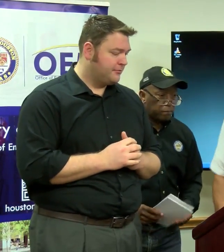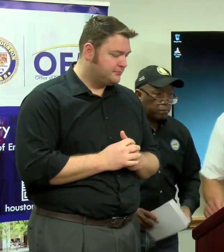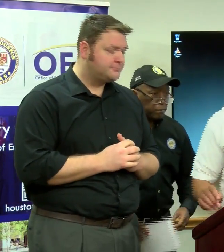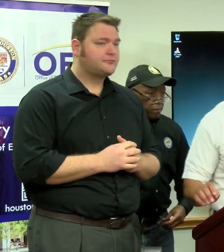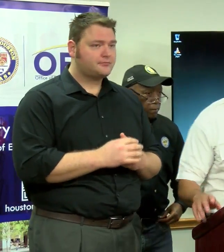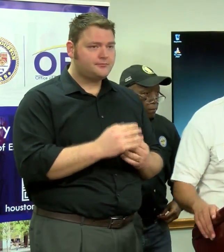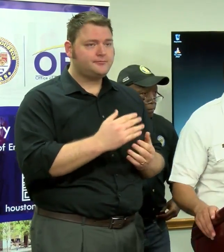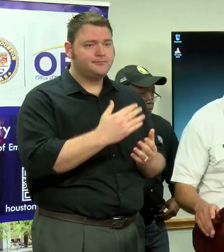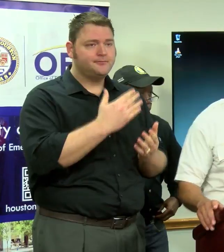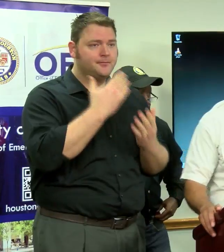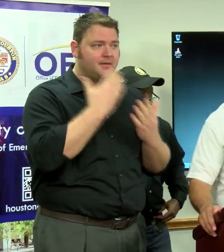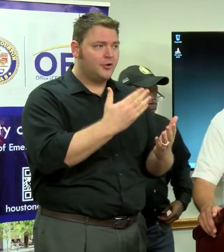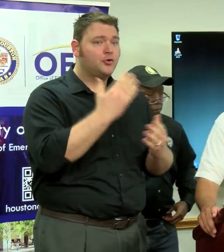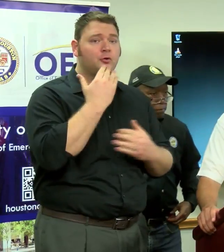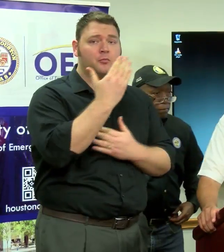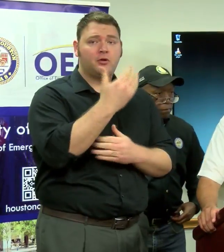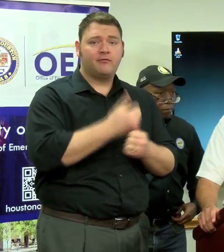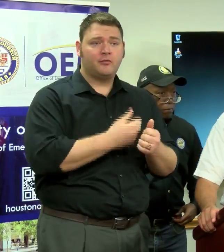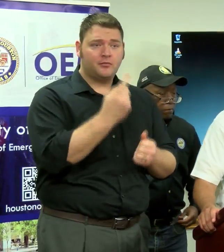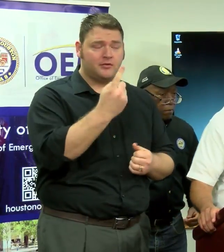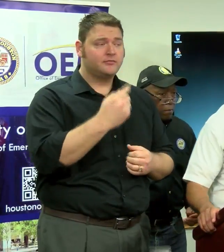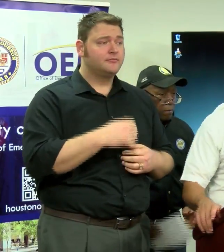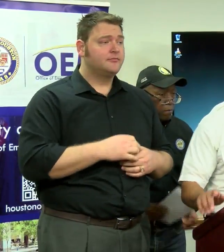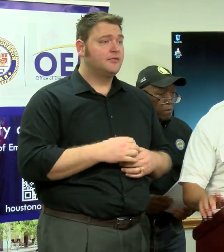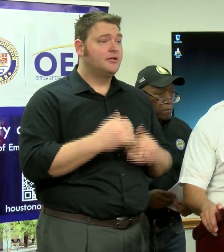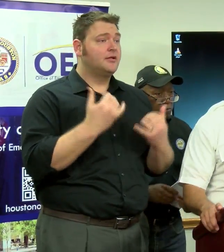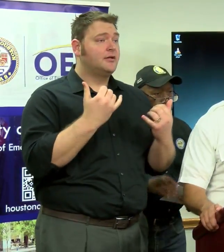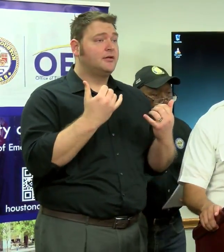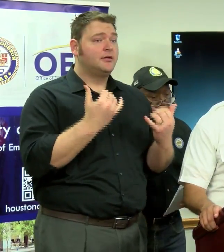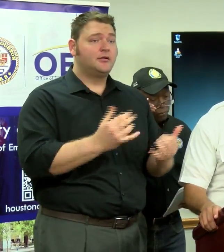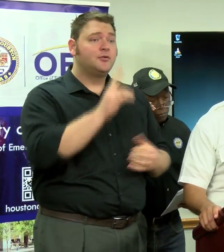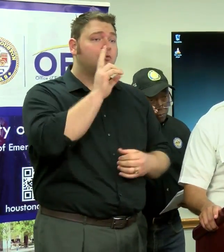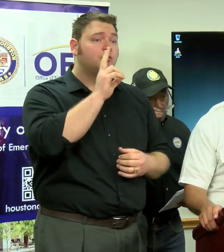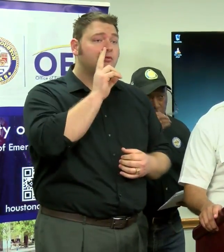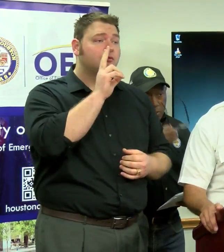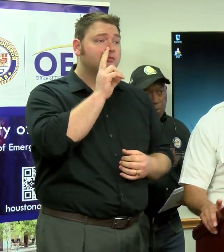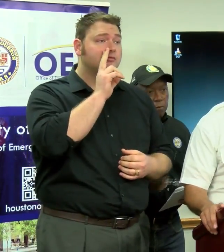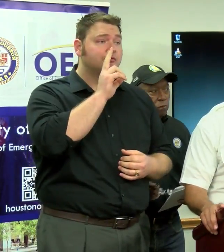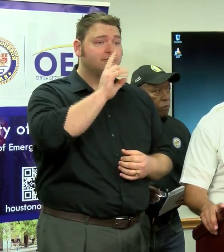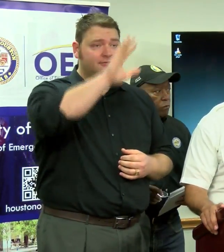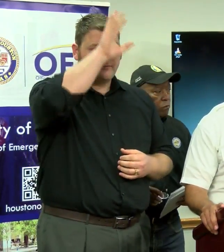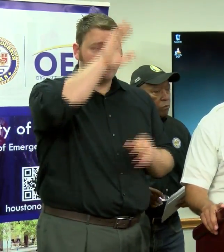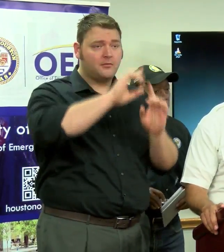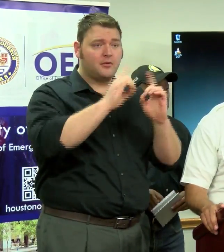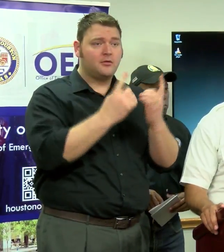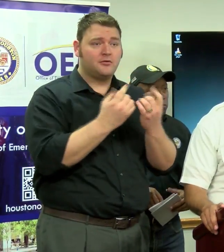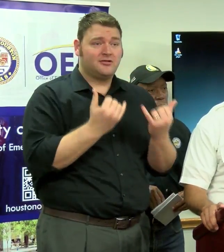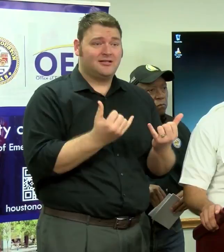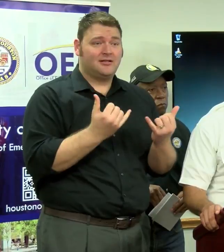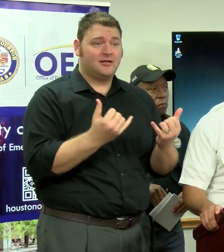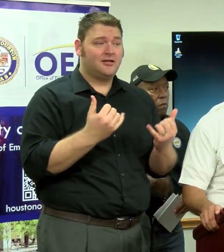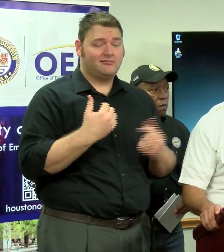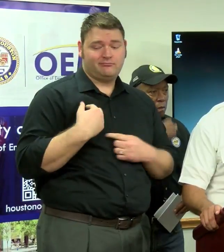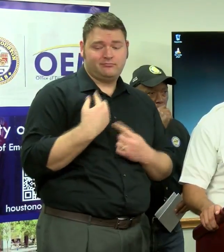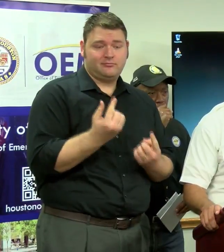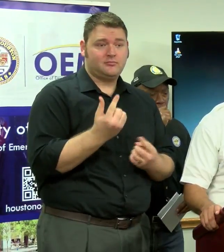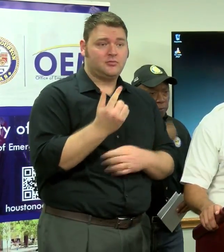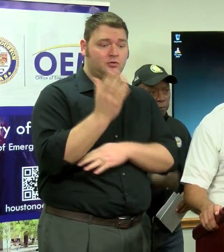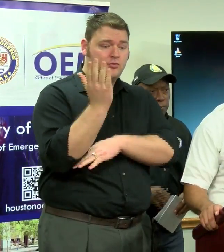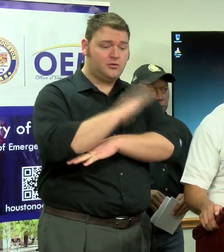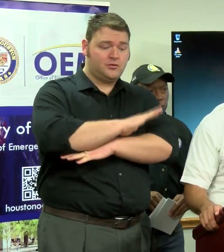Thank you, Mayor. Good morning, everybody. So, the Houston Fire Department, to date, in the last 24 hours, we've responded to